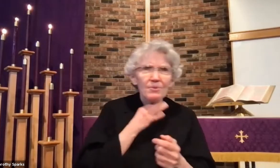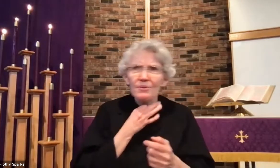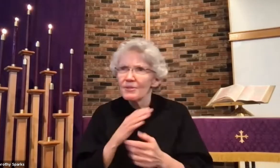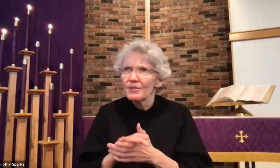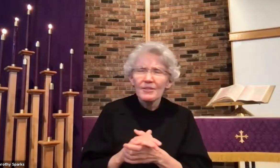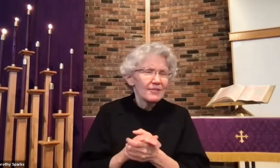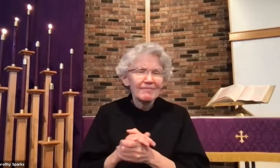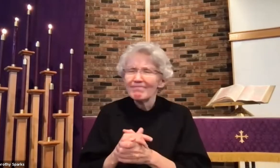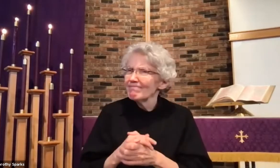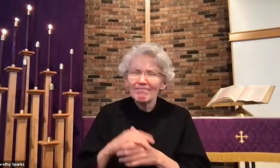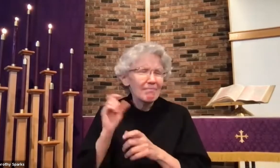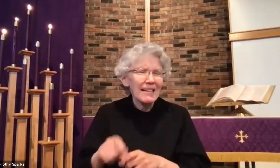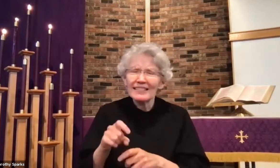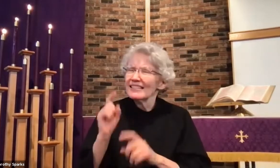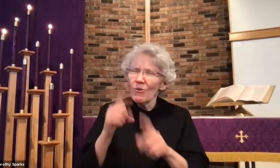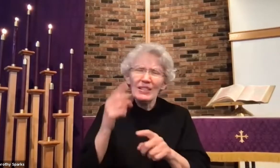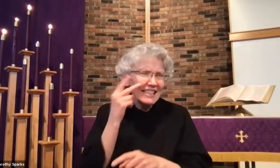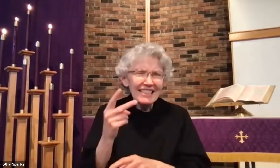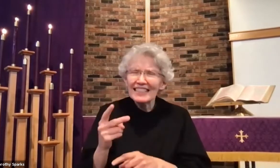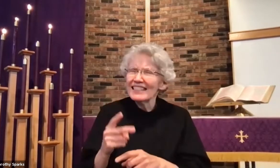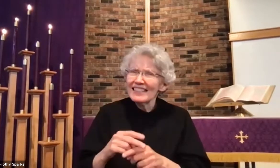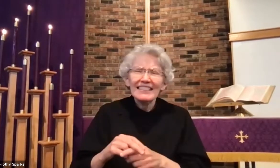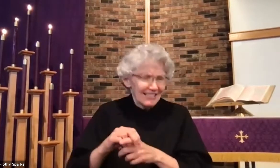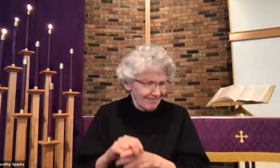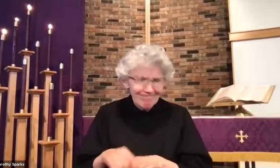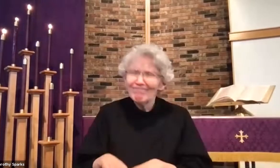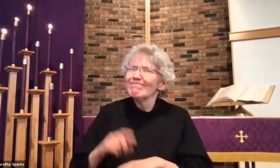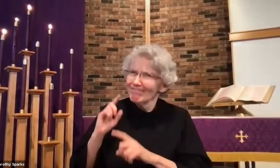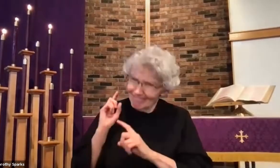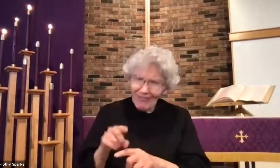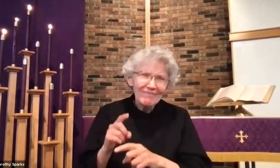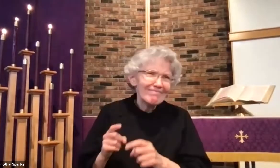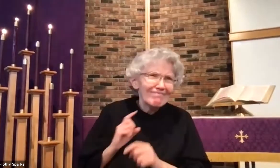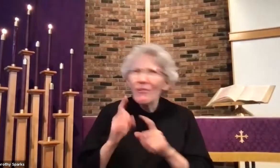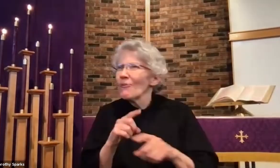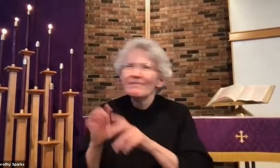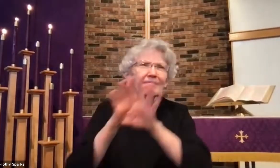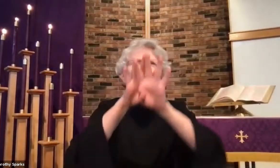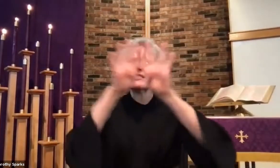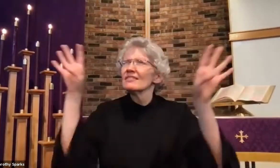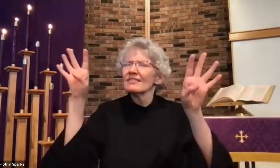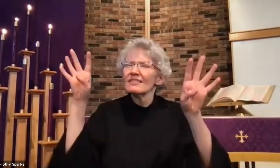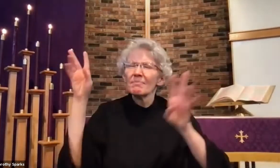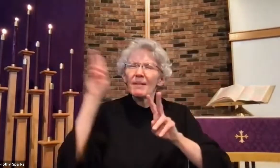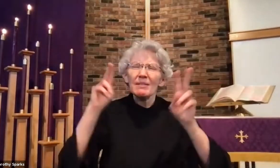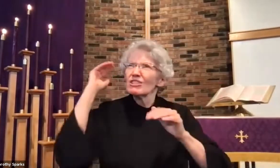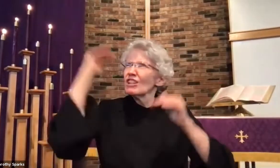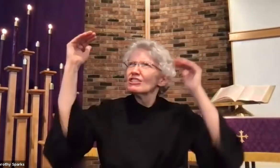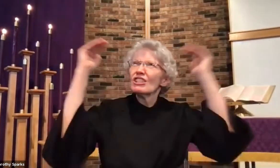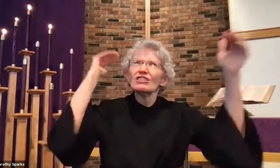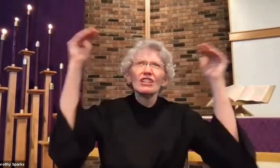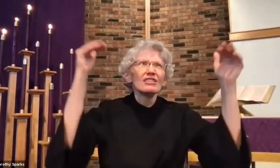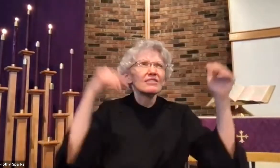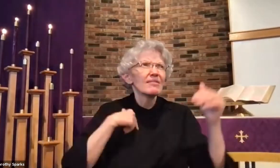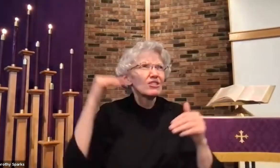was. There were many others who wanted to see Jesus too. Zacchaeus was too short to see